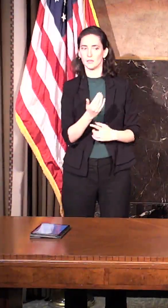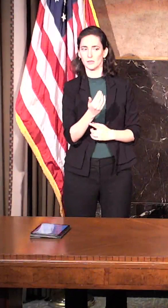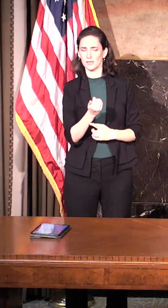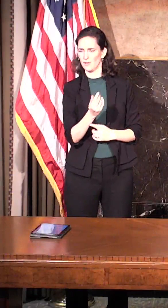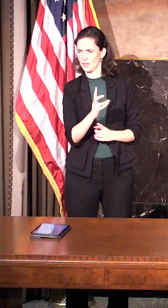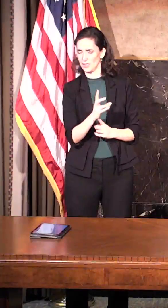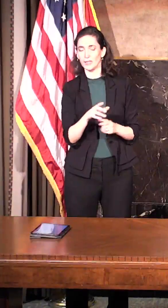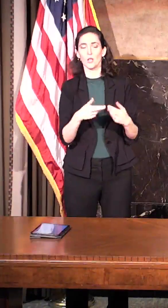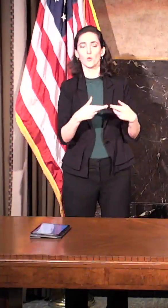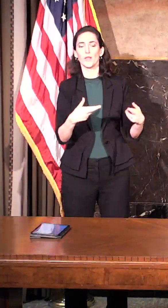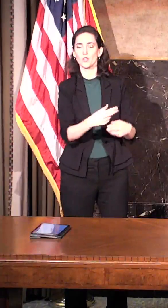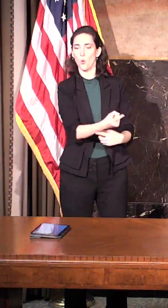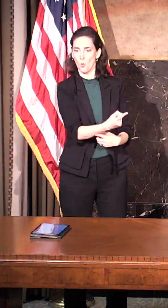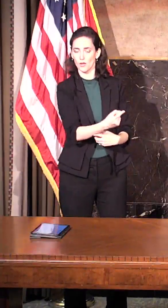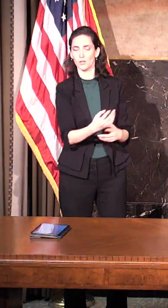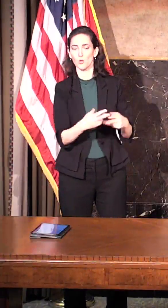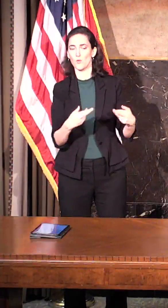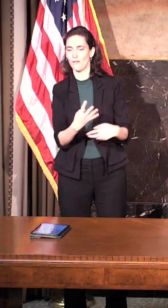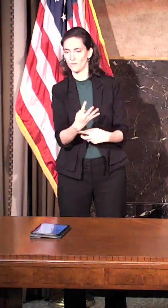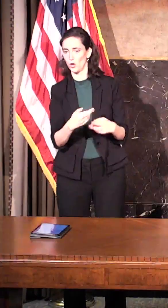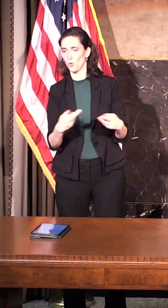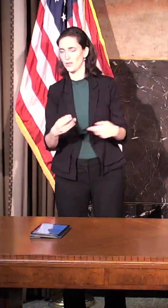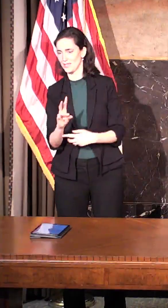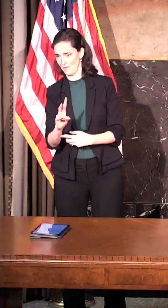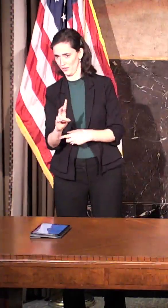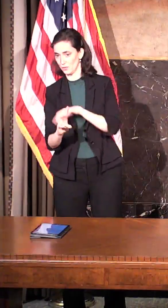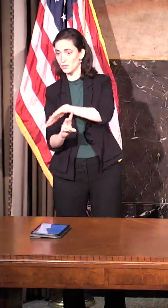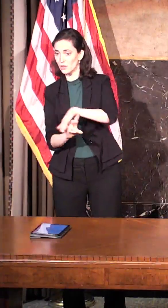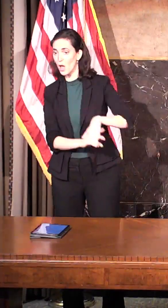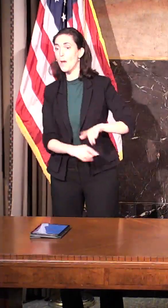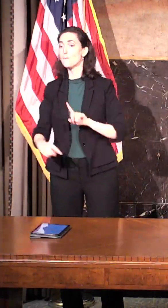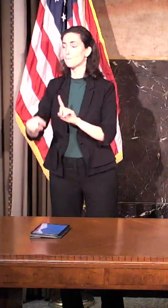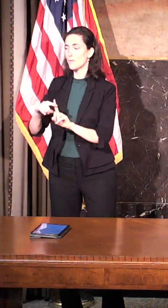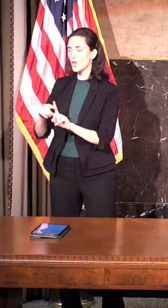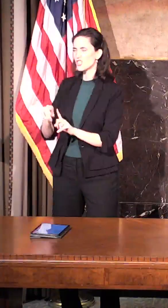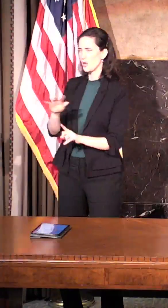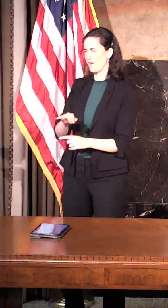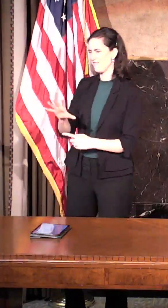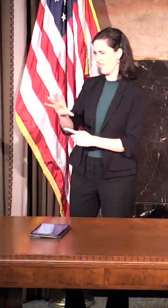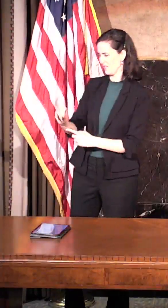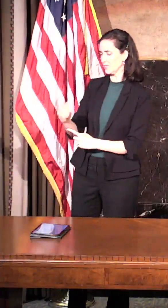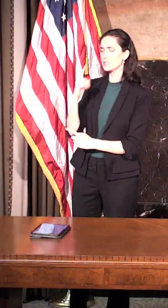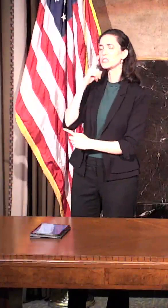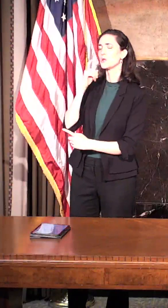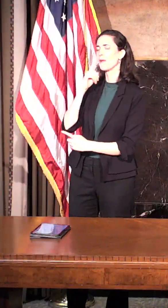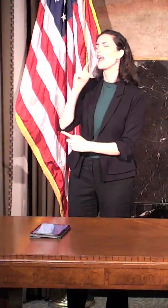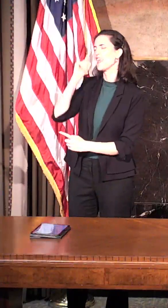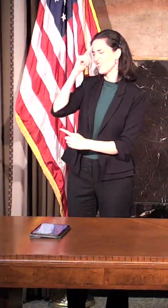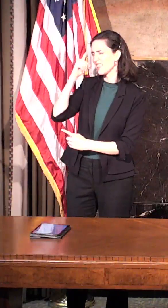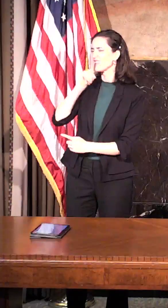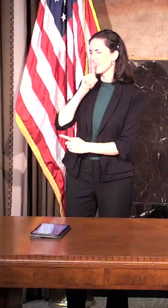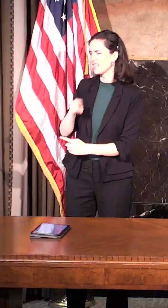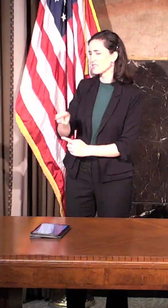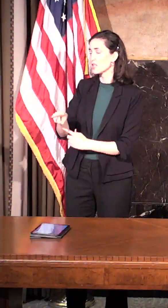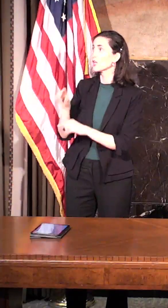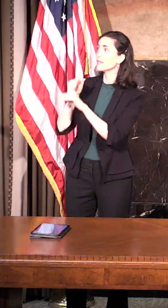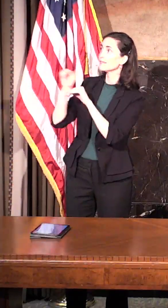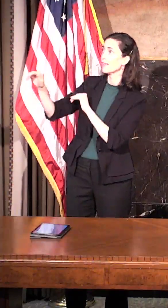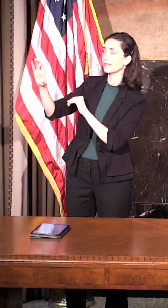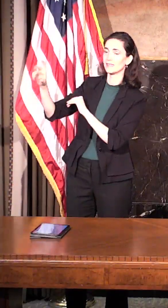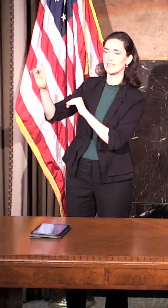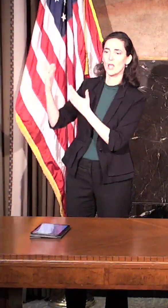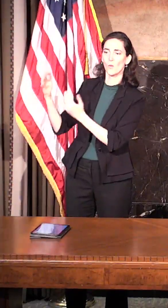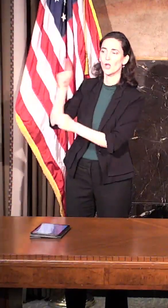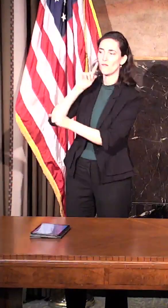and 7. There are an additional 50 cases of suspect pending confirmation with the CDC. Those are in regions